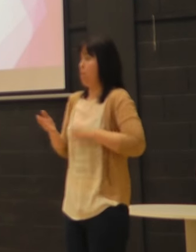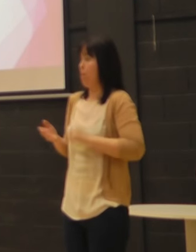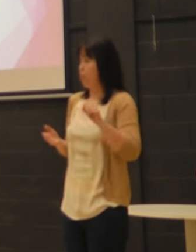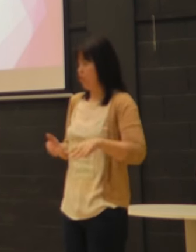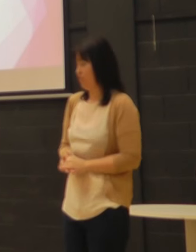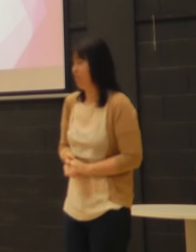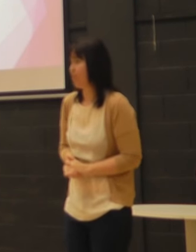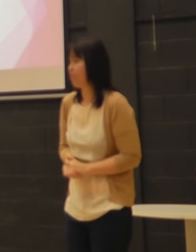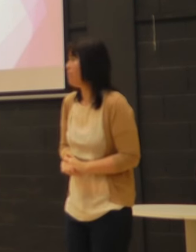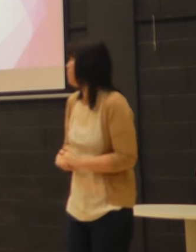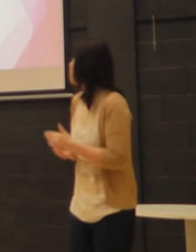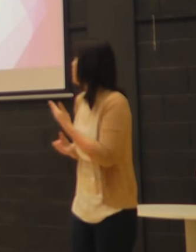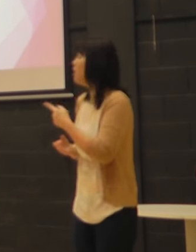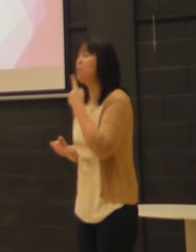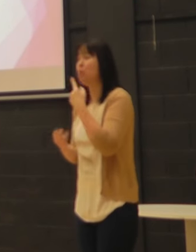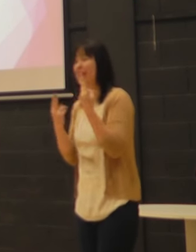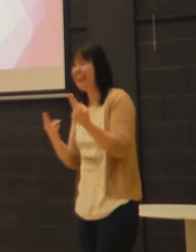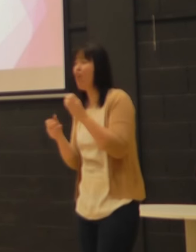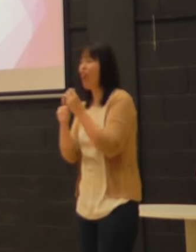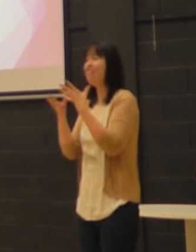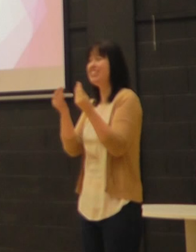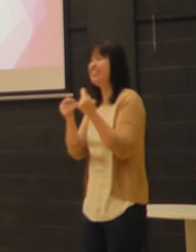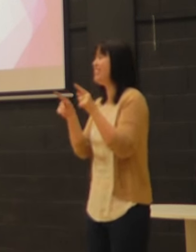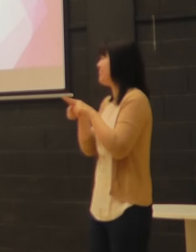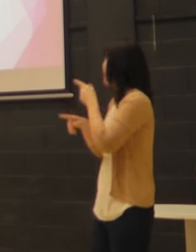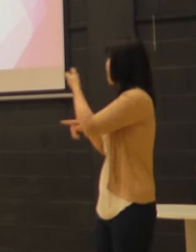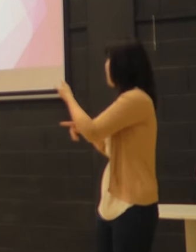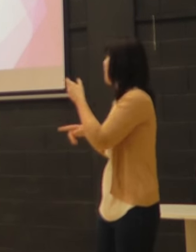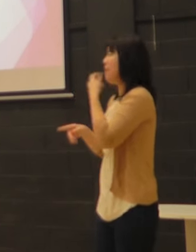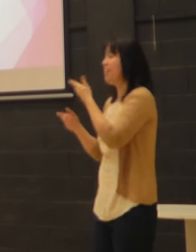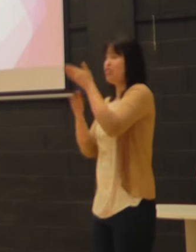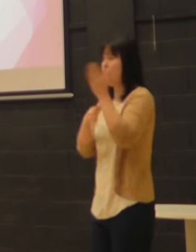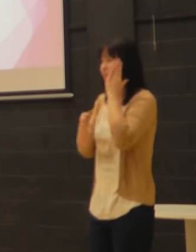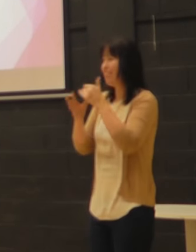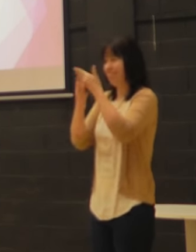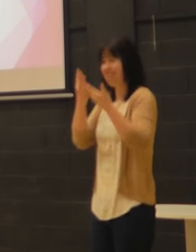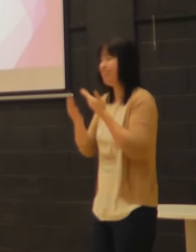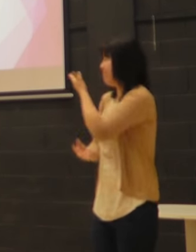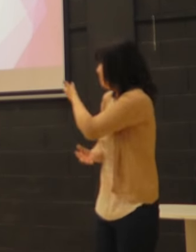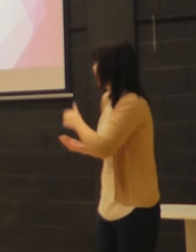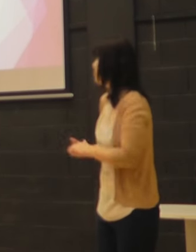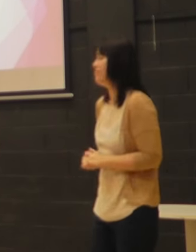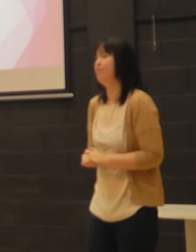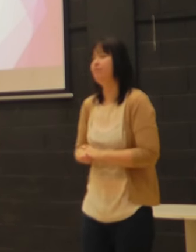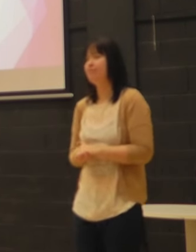side effects. But we need all the other facilities as well. We currently don't have them.